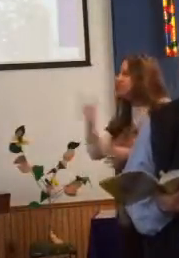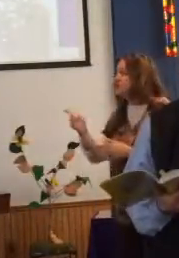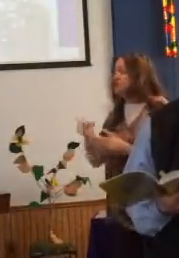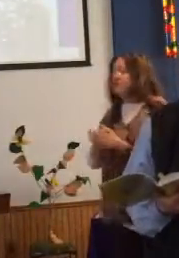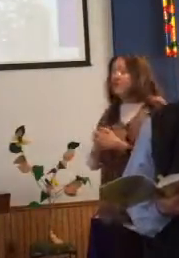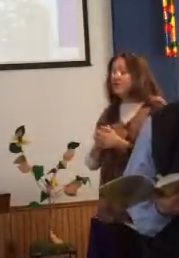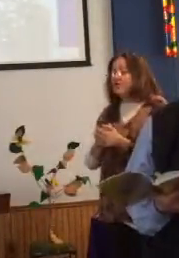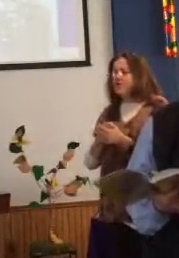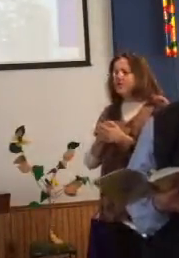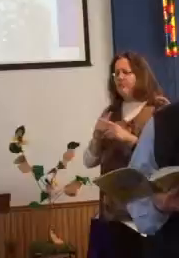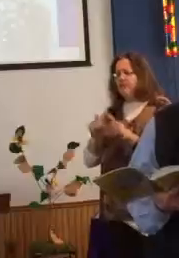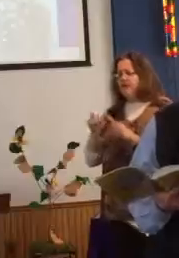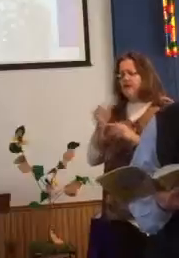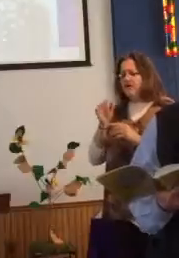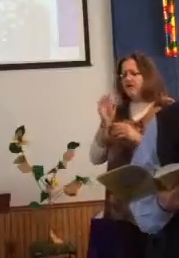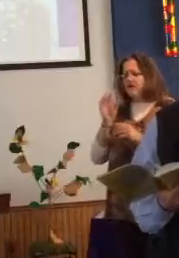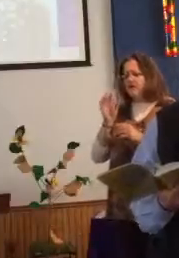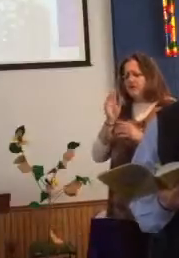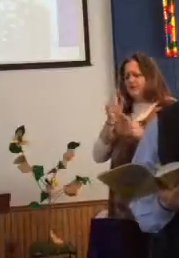if it wasn't true,